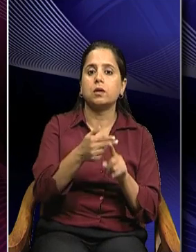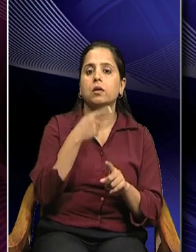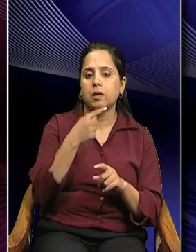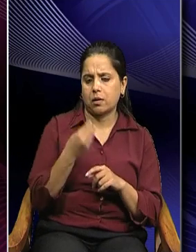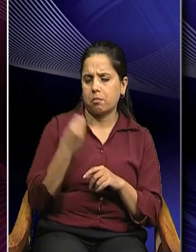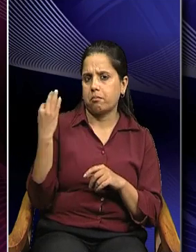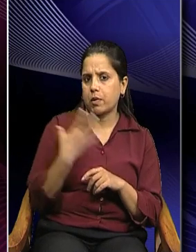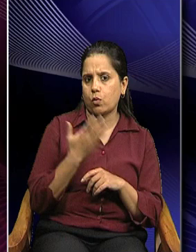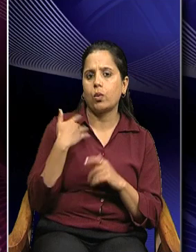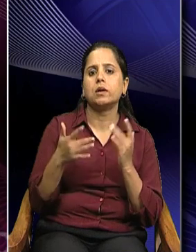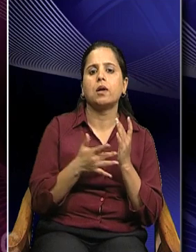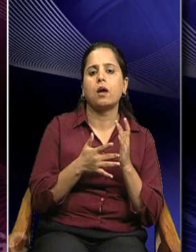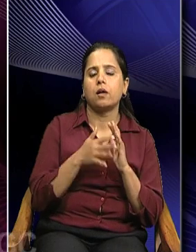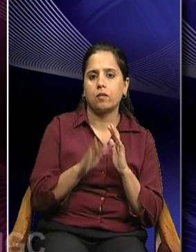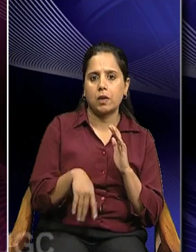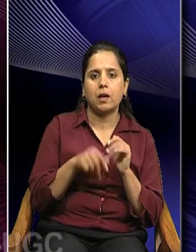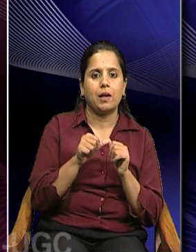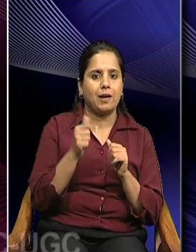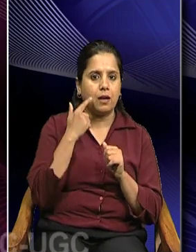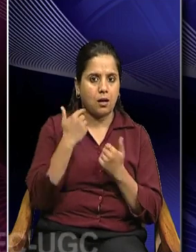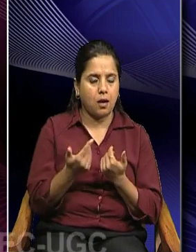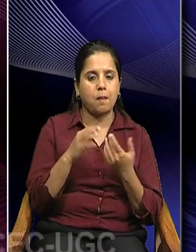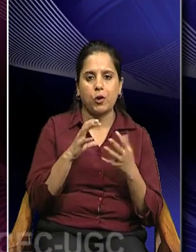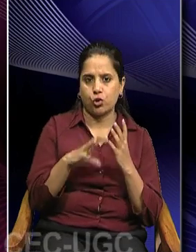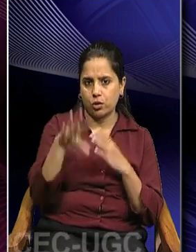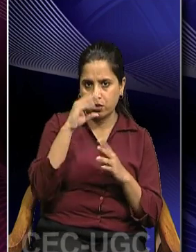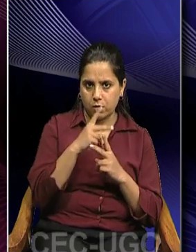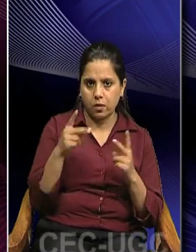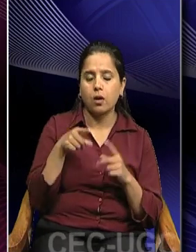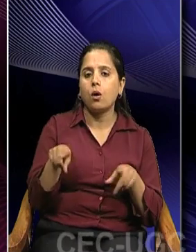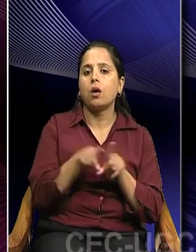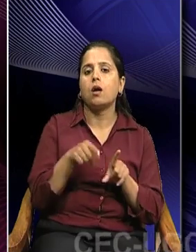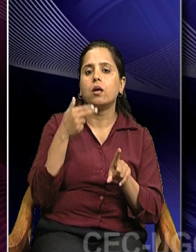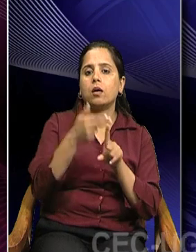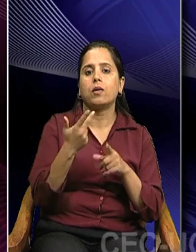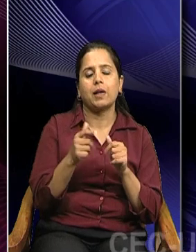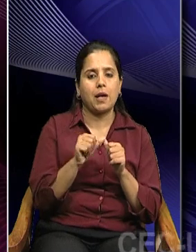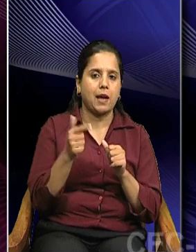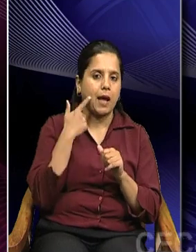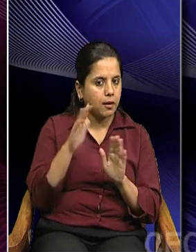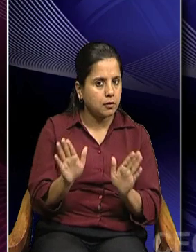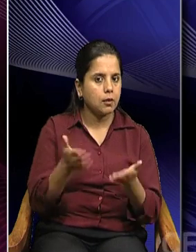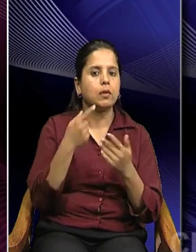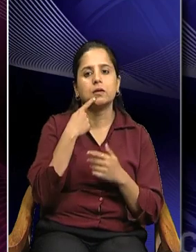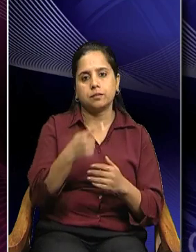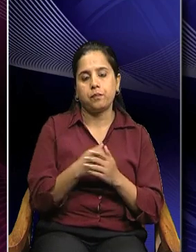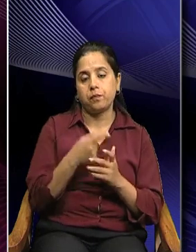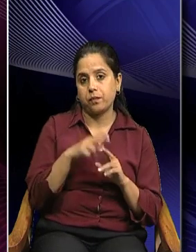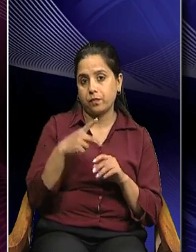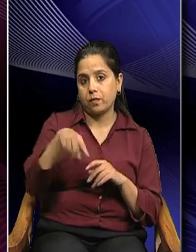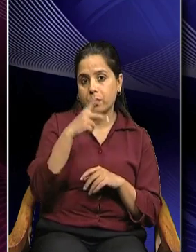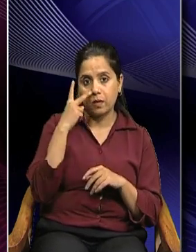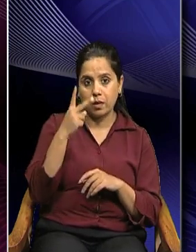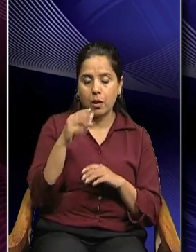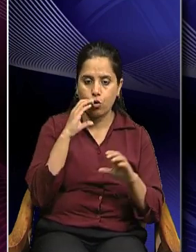latest technology of artificial intelligence and machine learning, which is also called as AI and ML. If you look at the